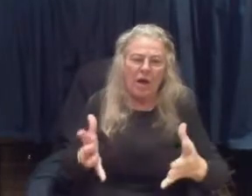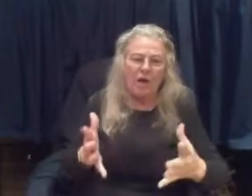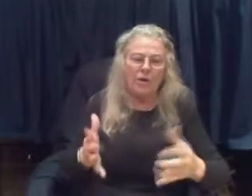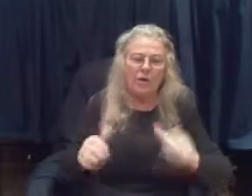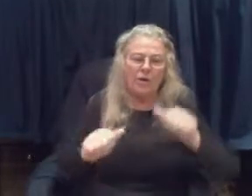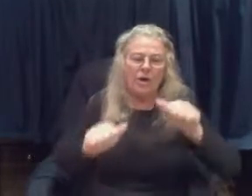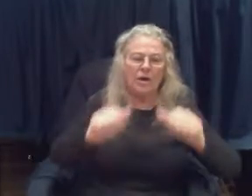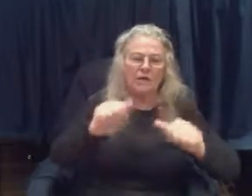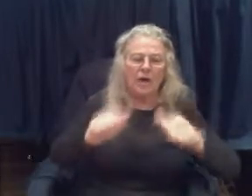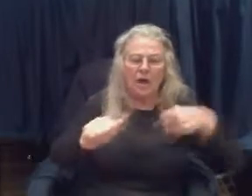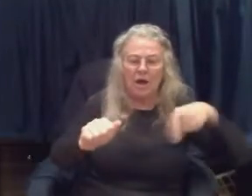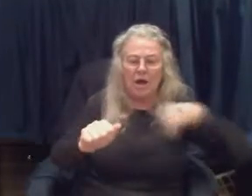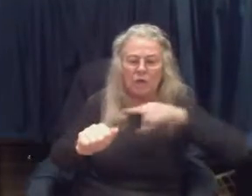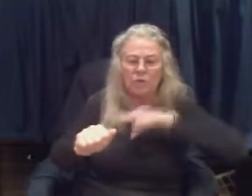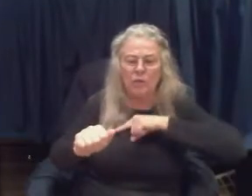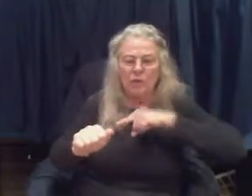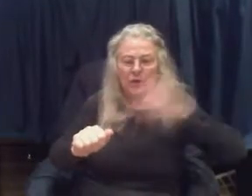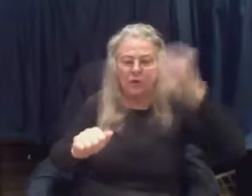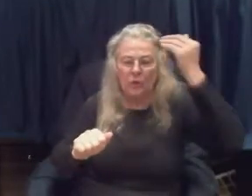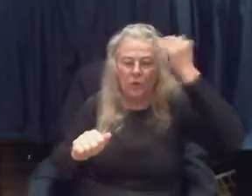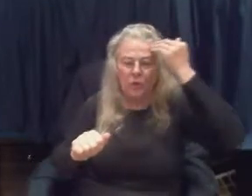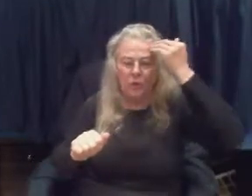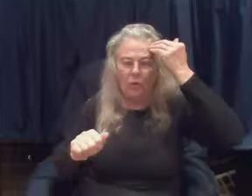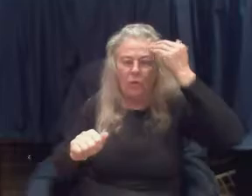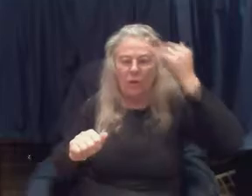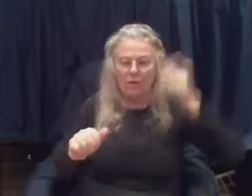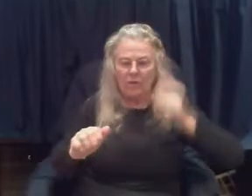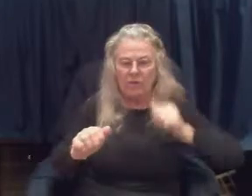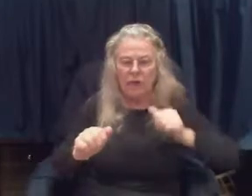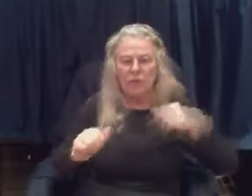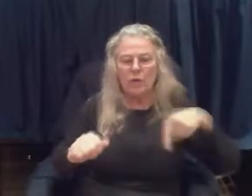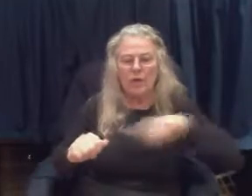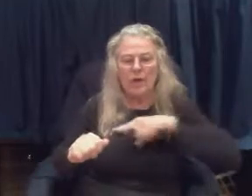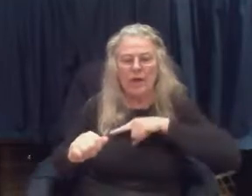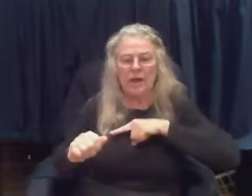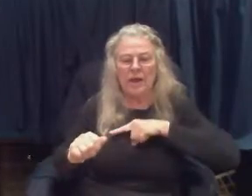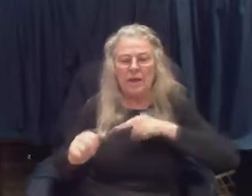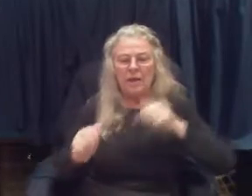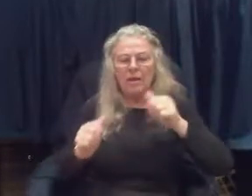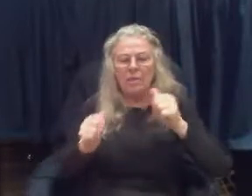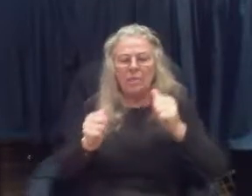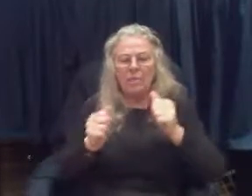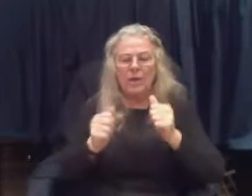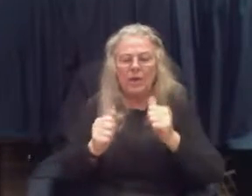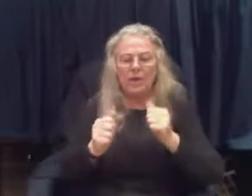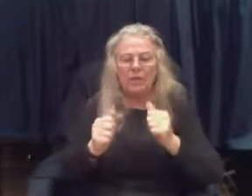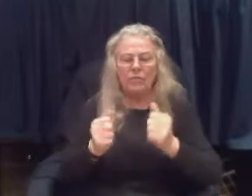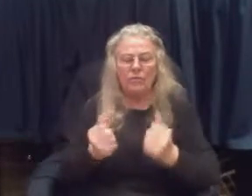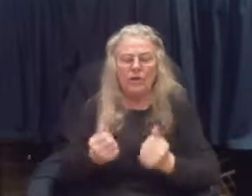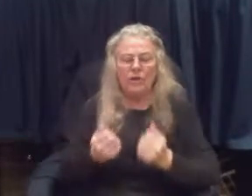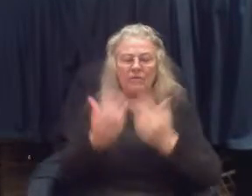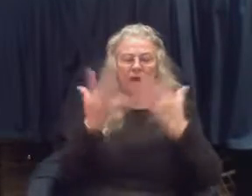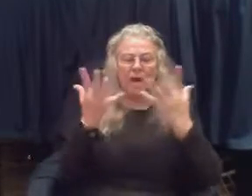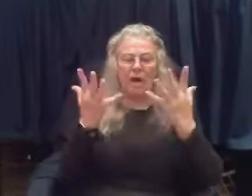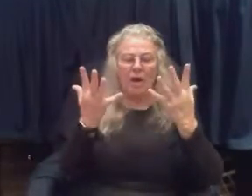without a doubt, we'll know that we've been